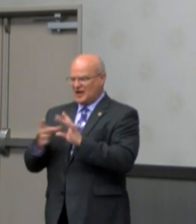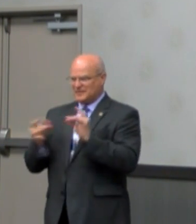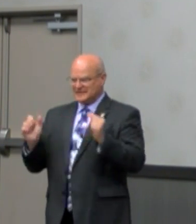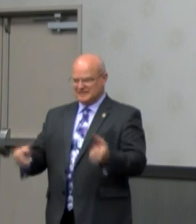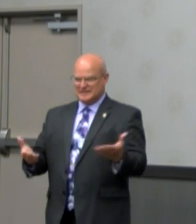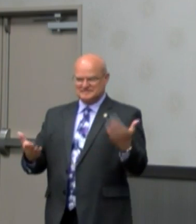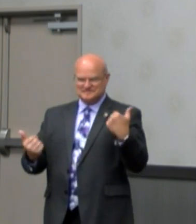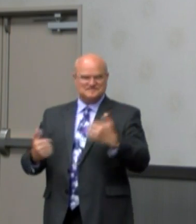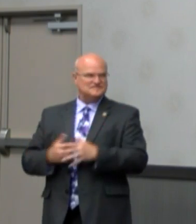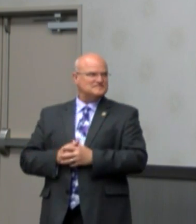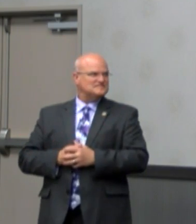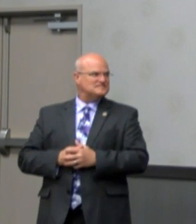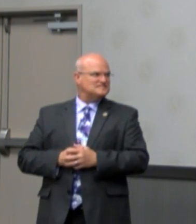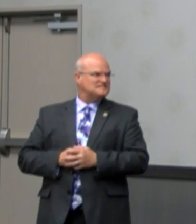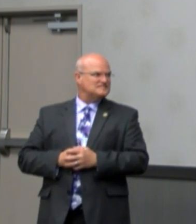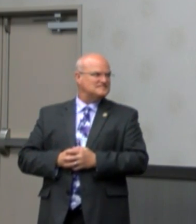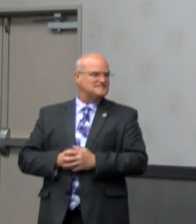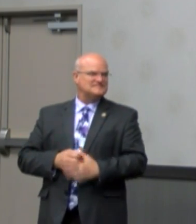Mayor Brown.